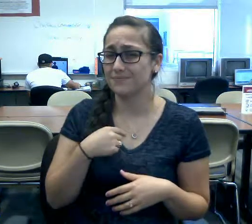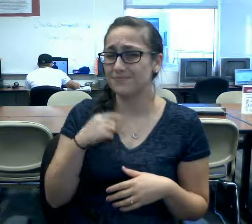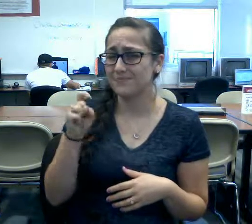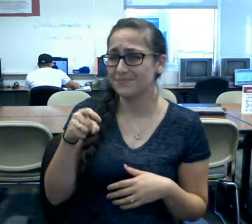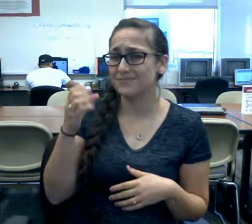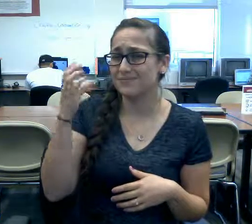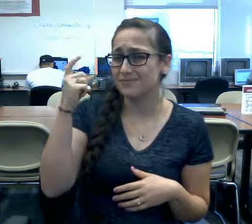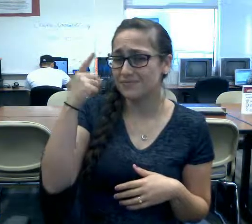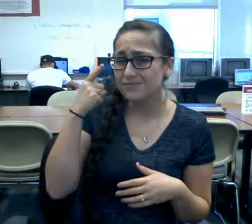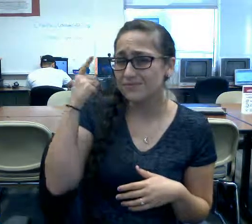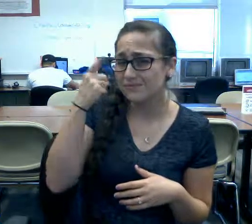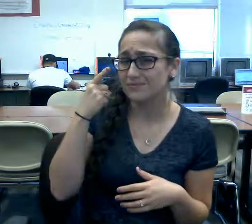Okay.